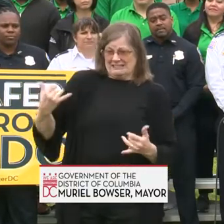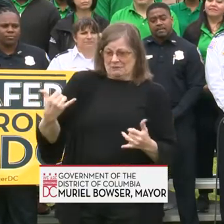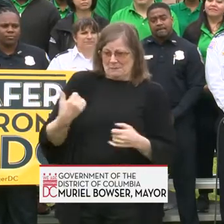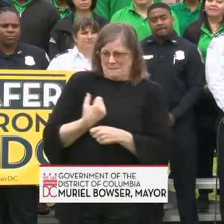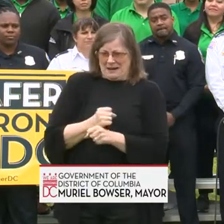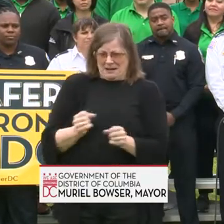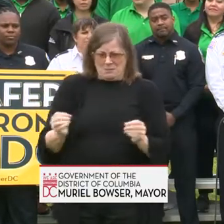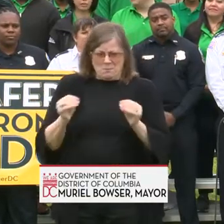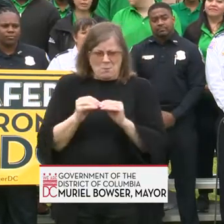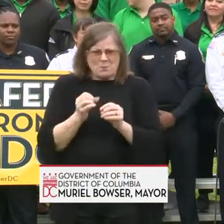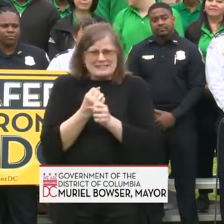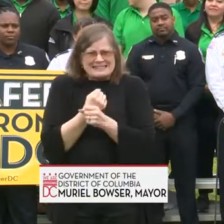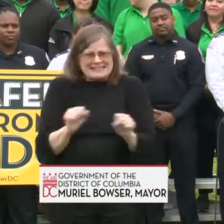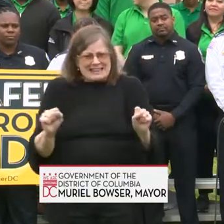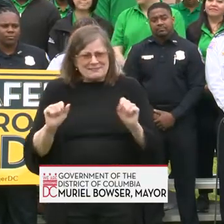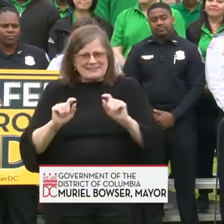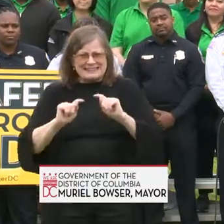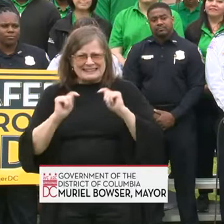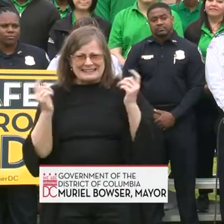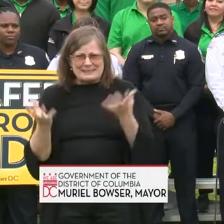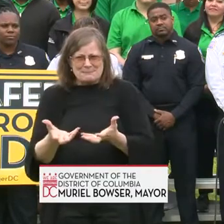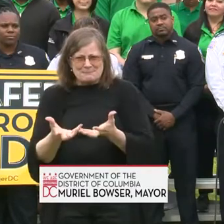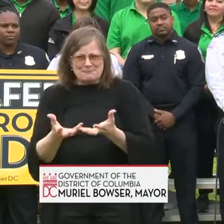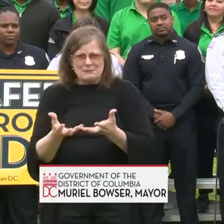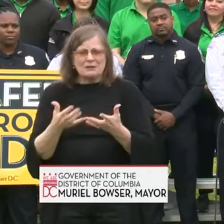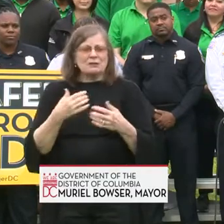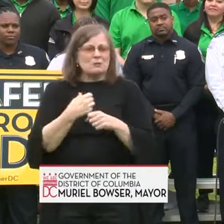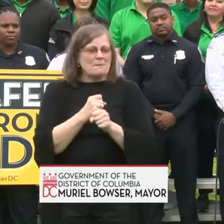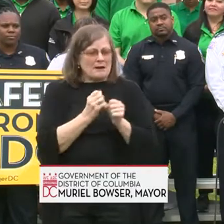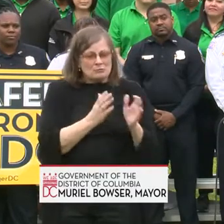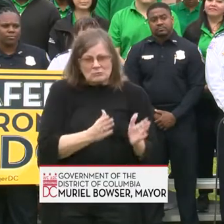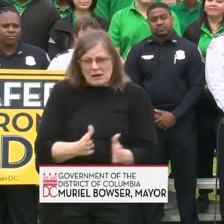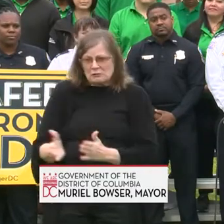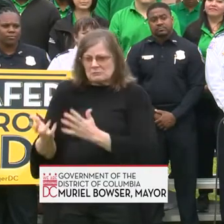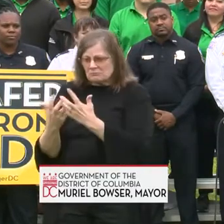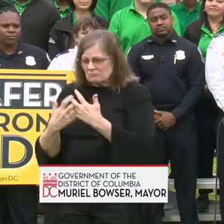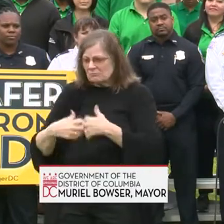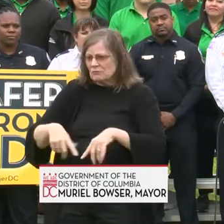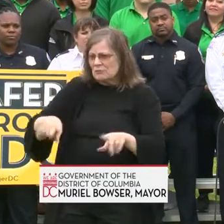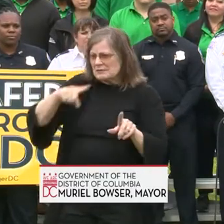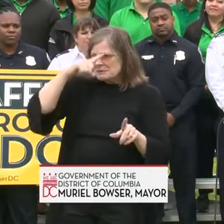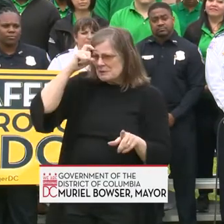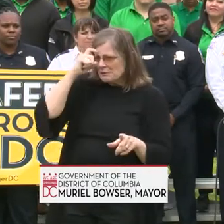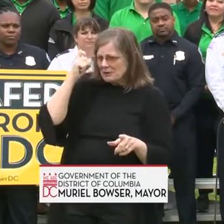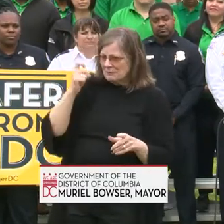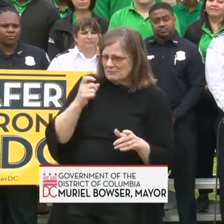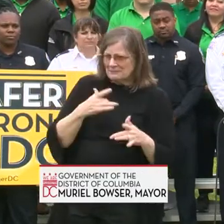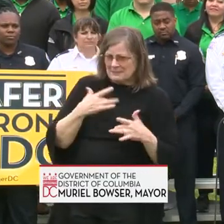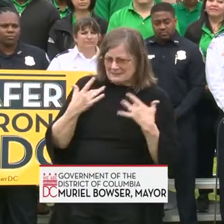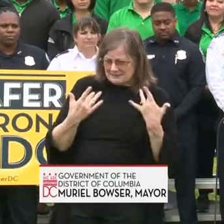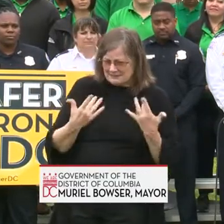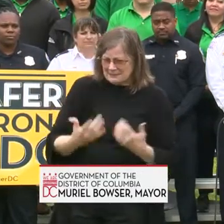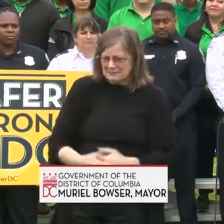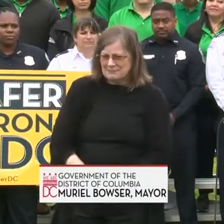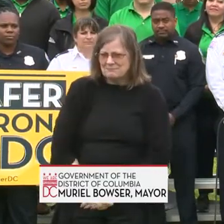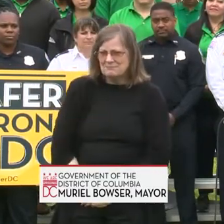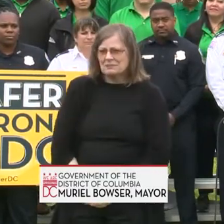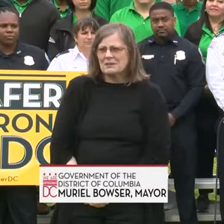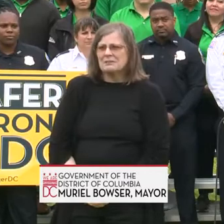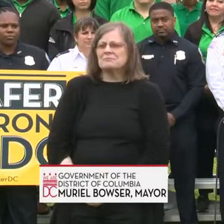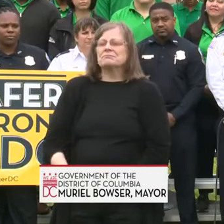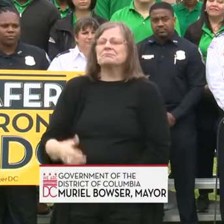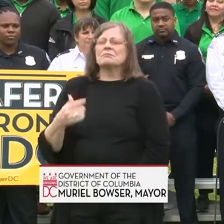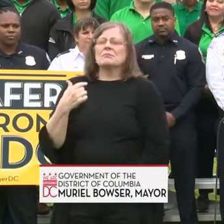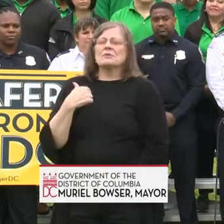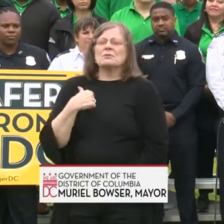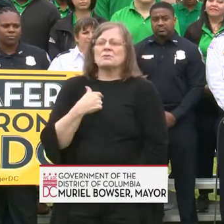to talk about how we're getting ready for the summer, but also to do something that I haven't done